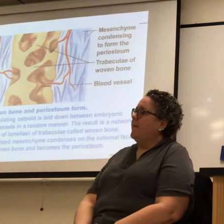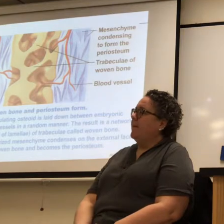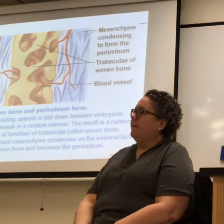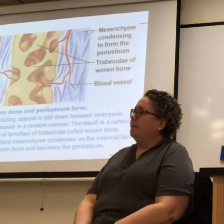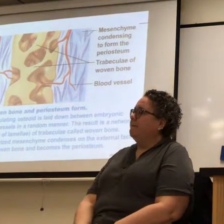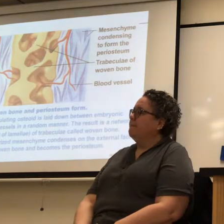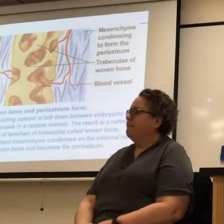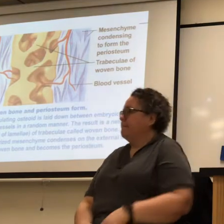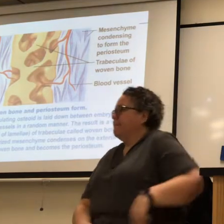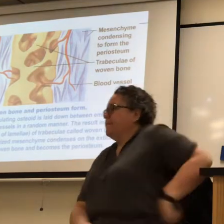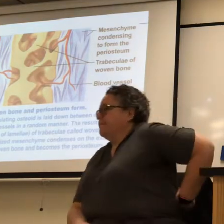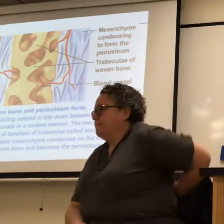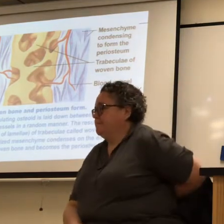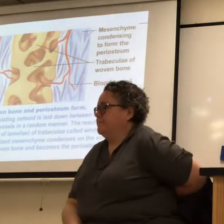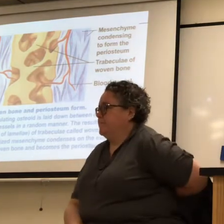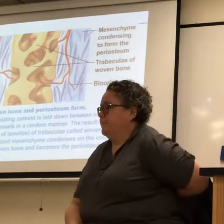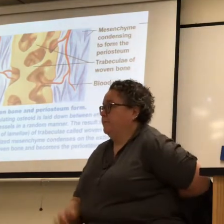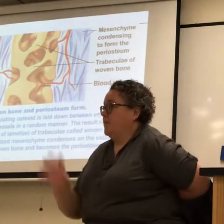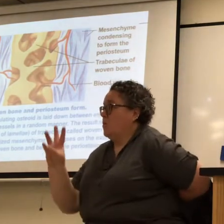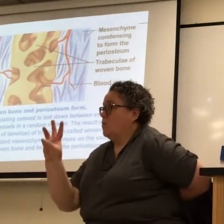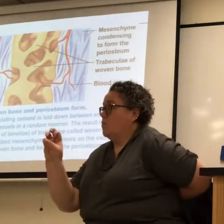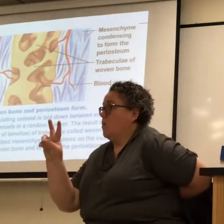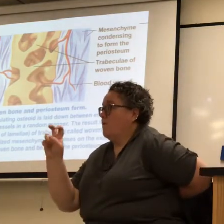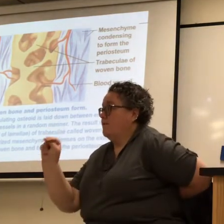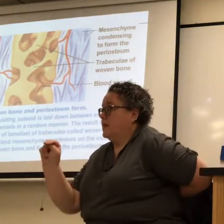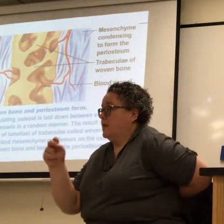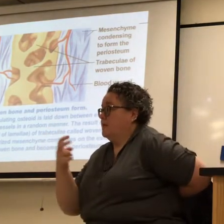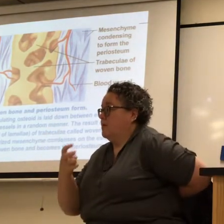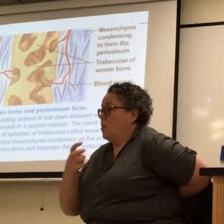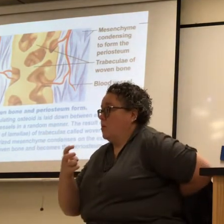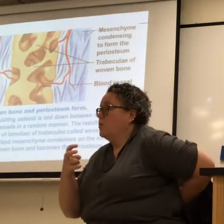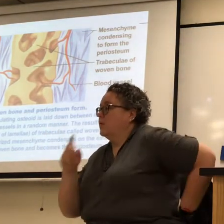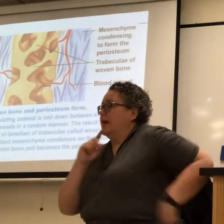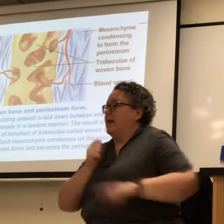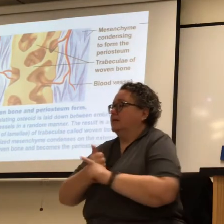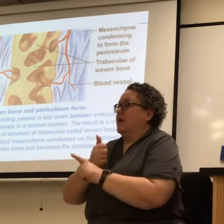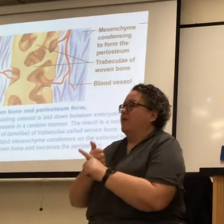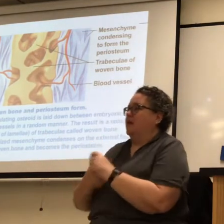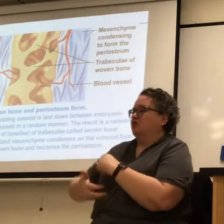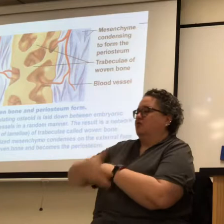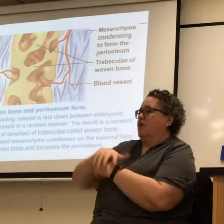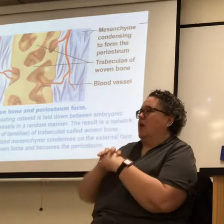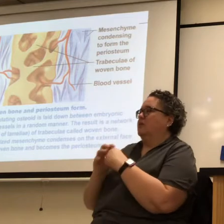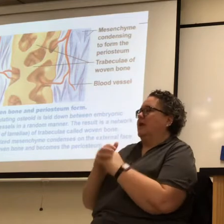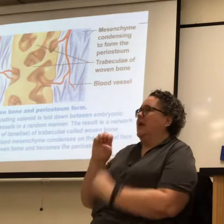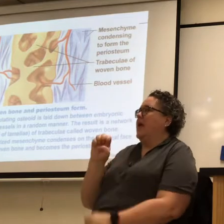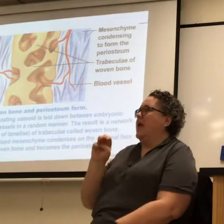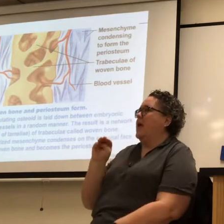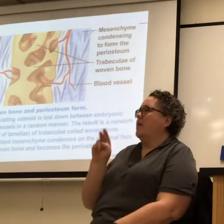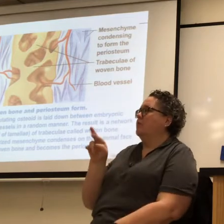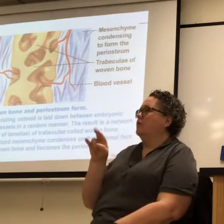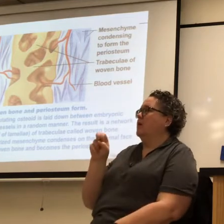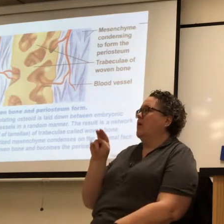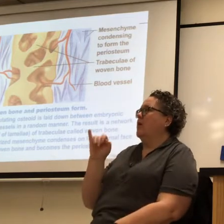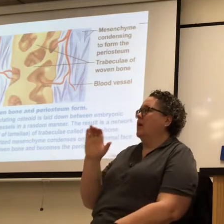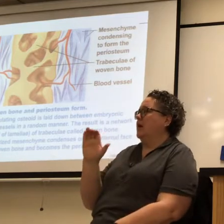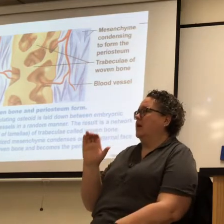form. So the woven bone is surrounding embryonic blood vessels.